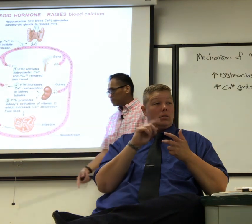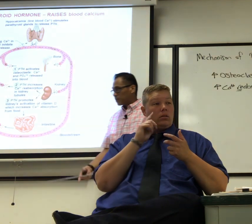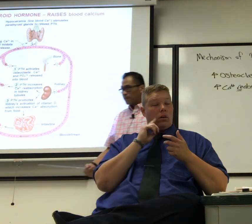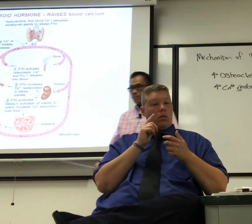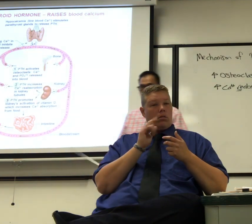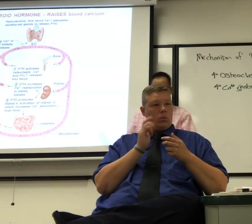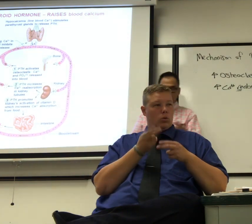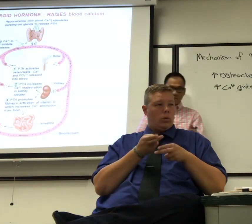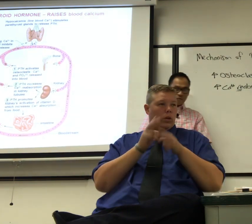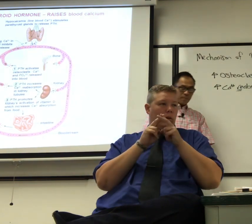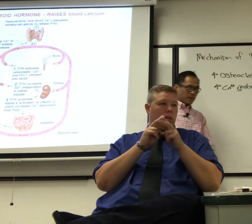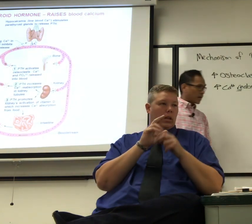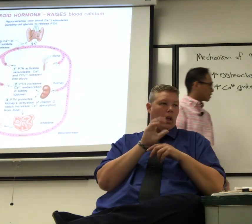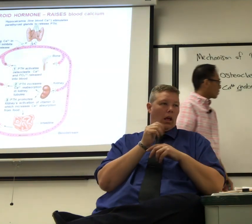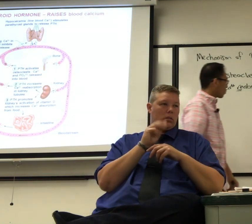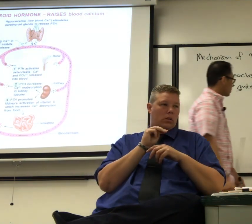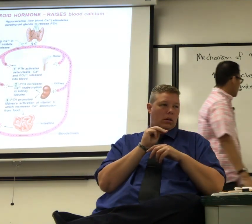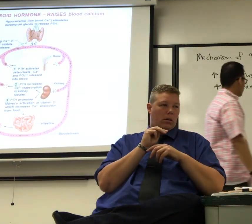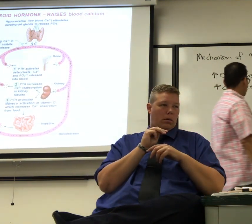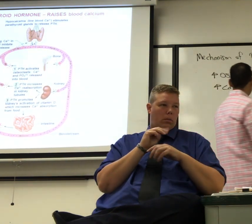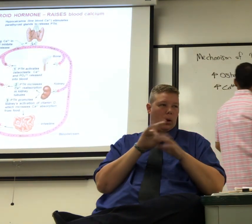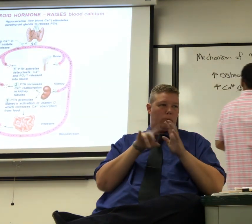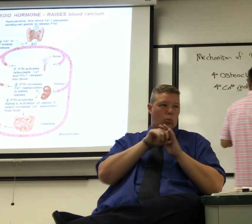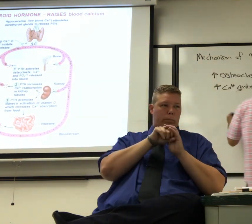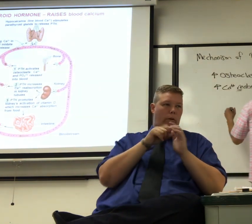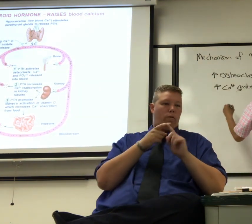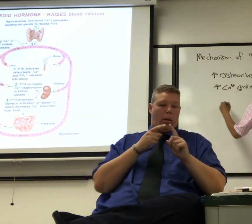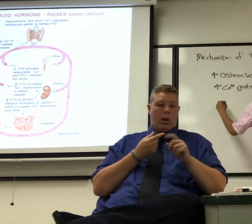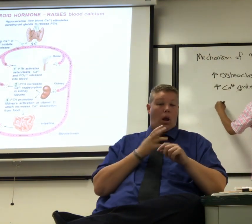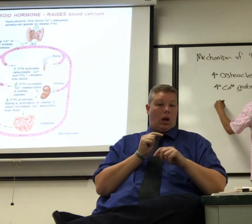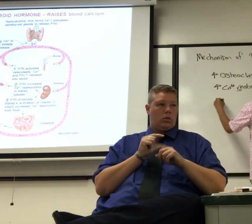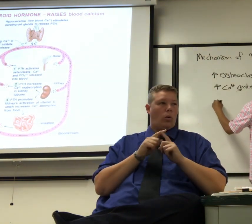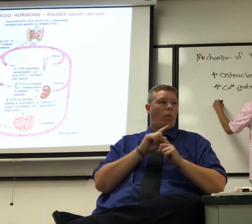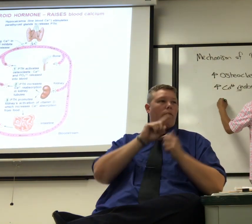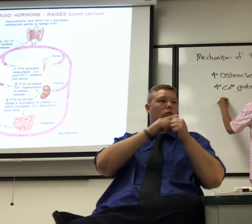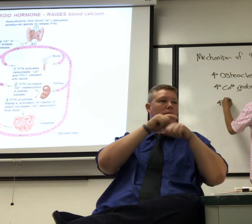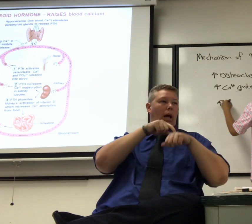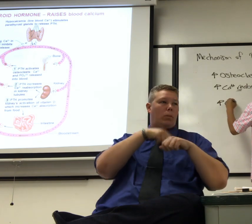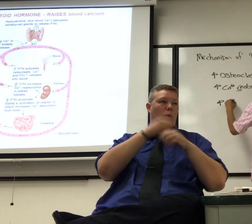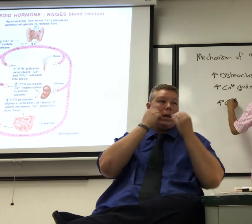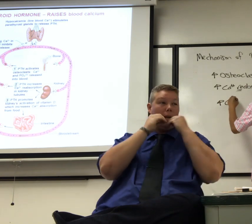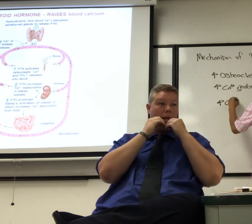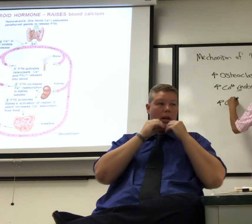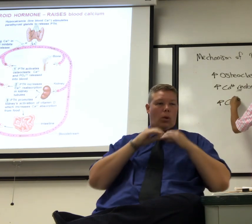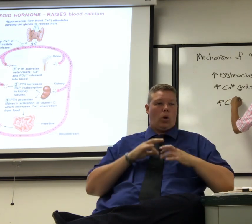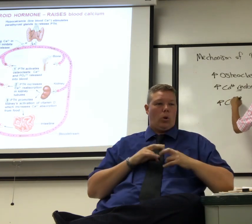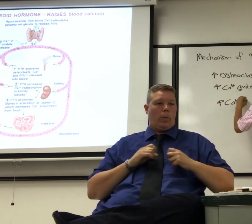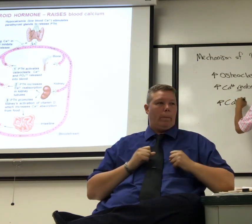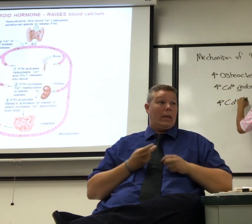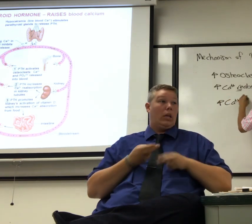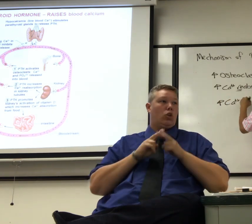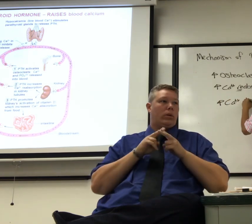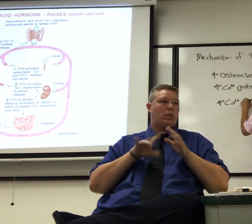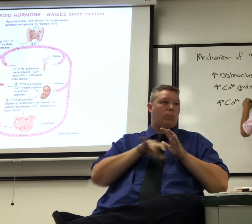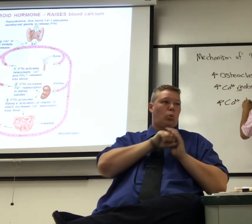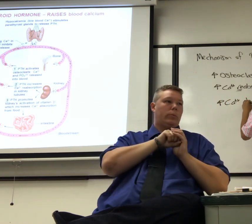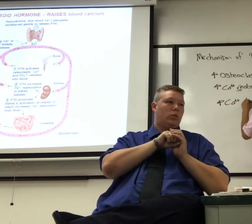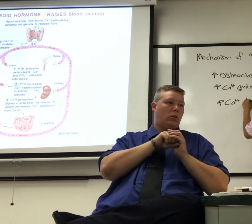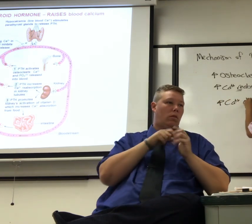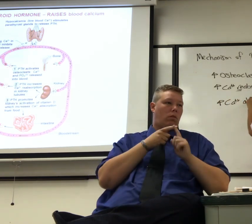Third one, through vitamin D, so not directly, but PTH active through vitamin D, you increase calcium absorption from the gut